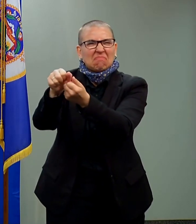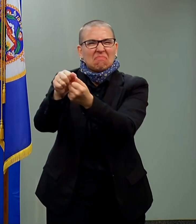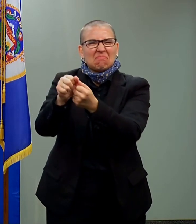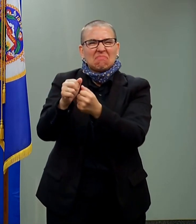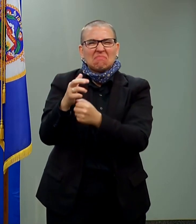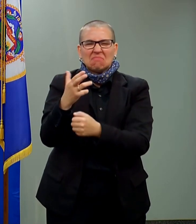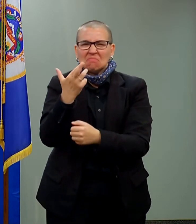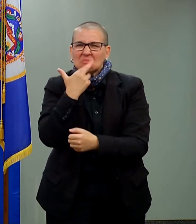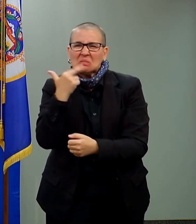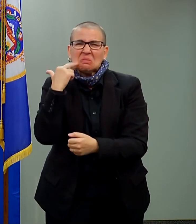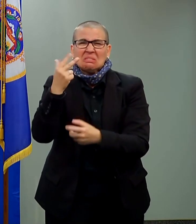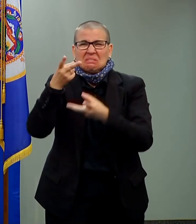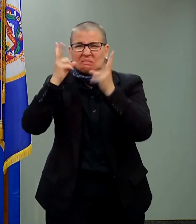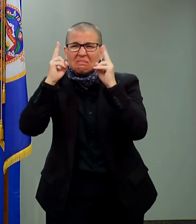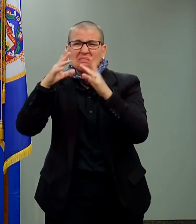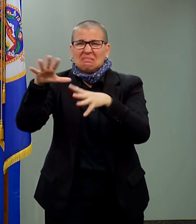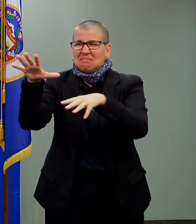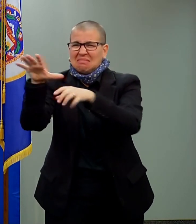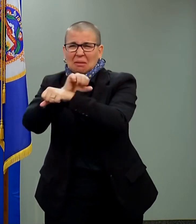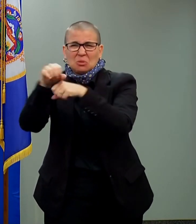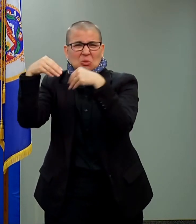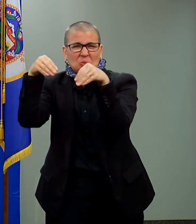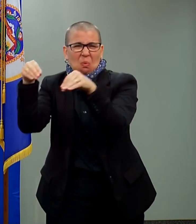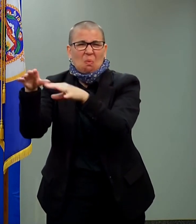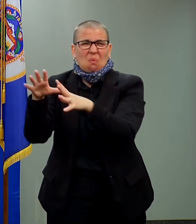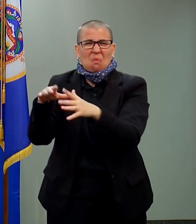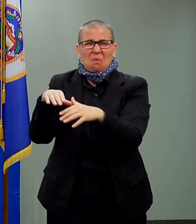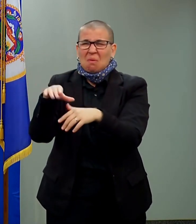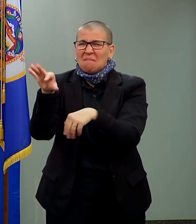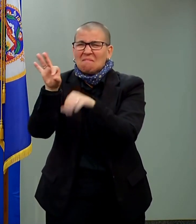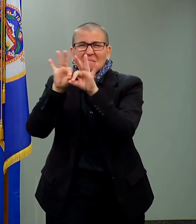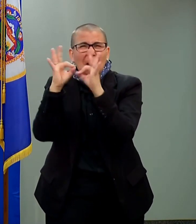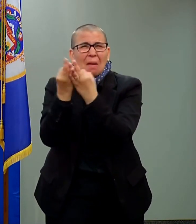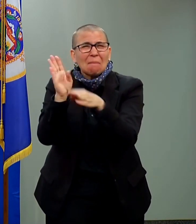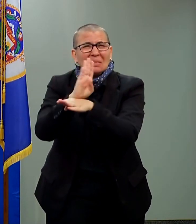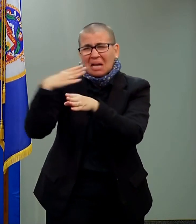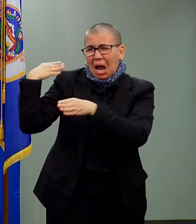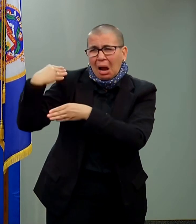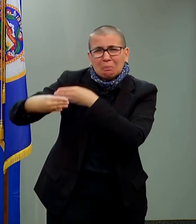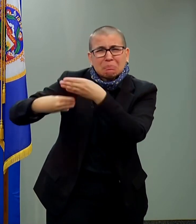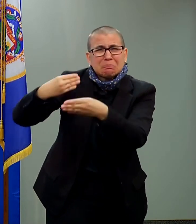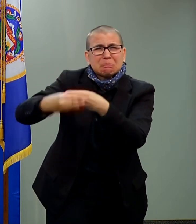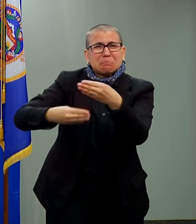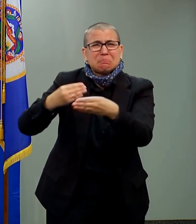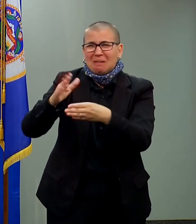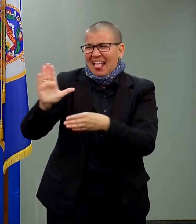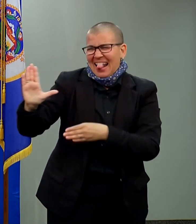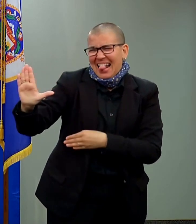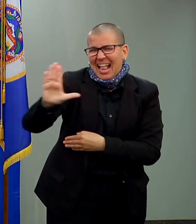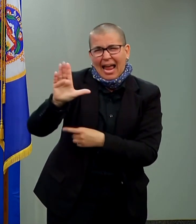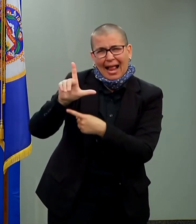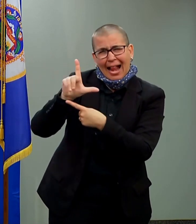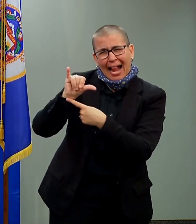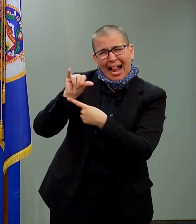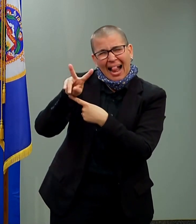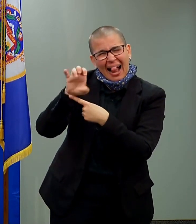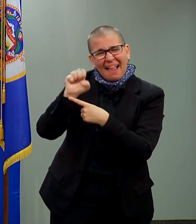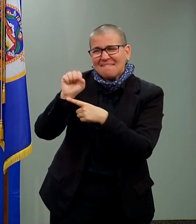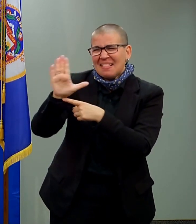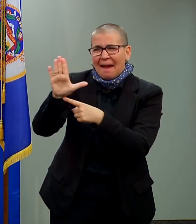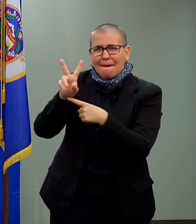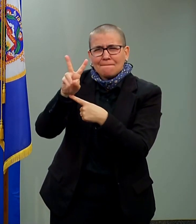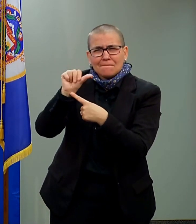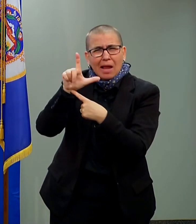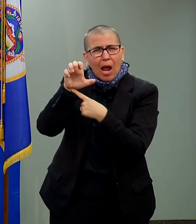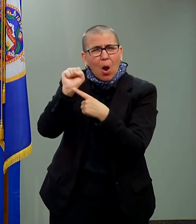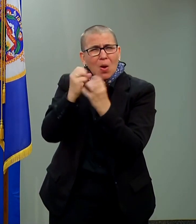our family-owned businesses, the lives and livelihoods that have gone into all of those